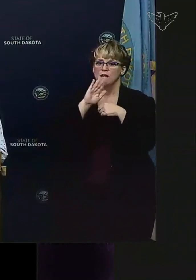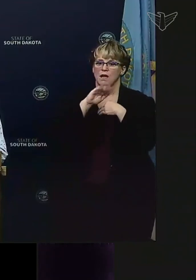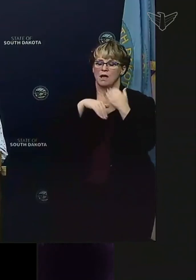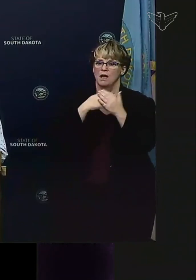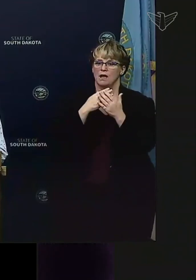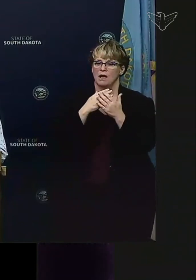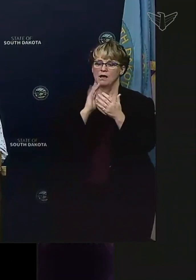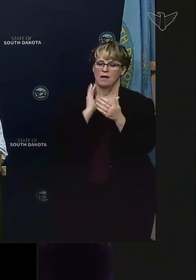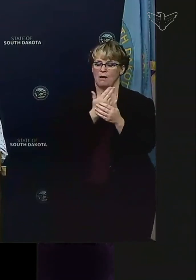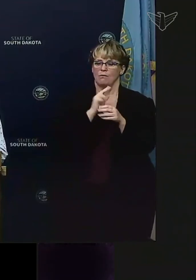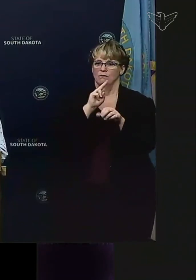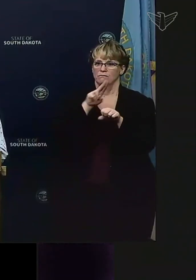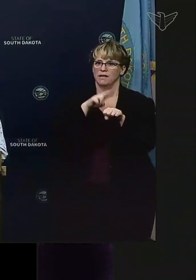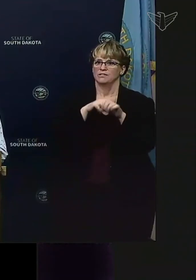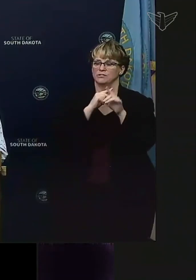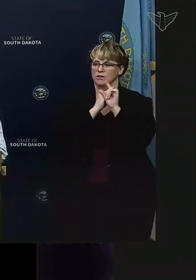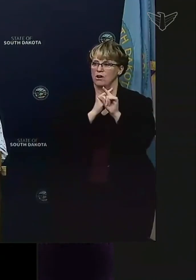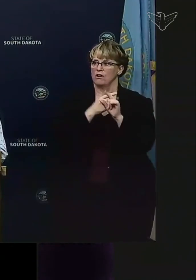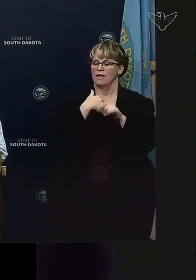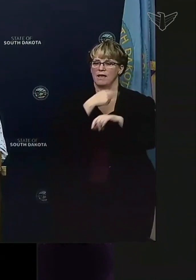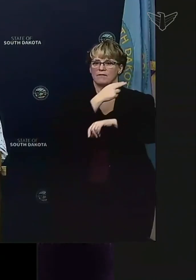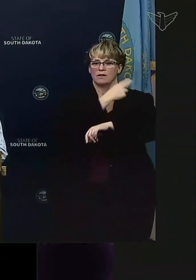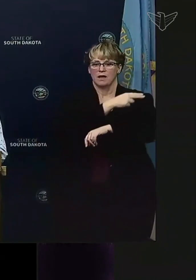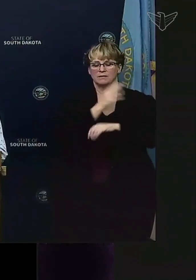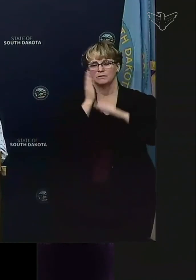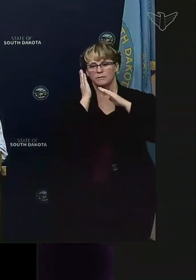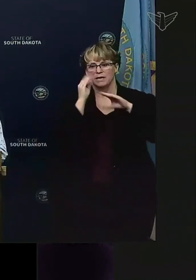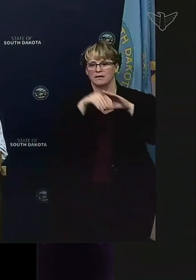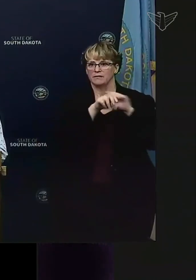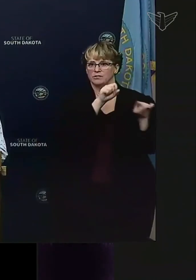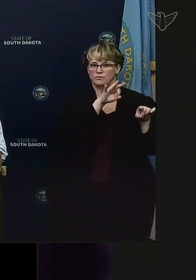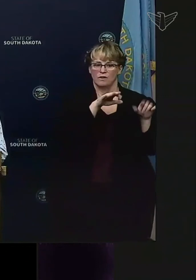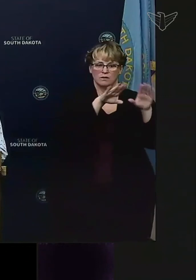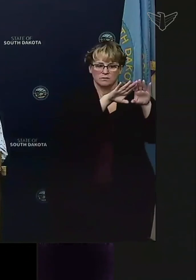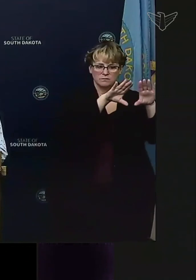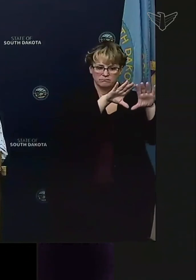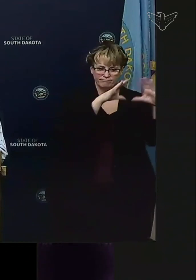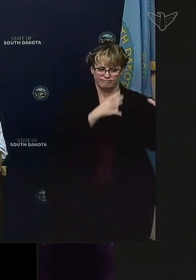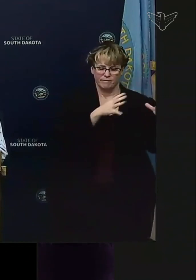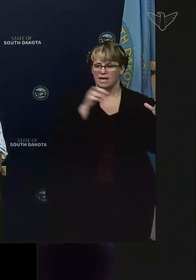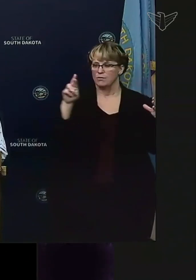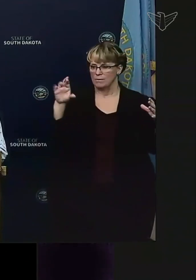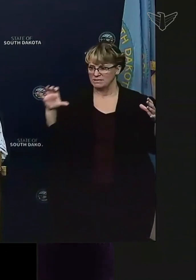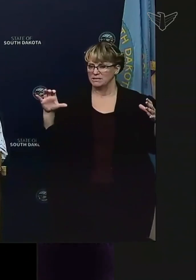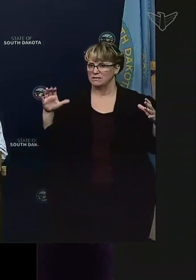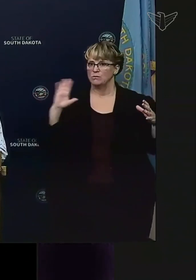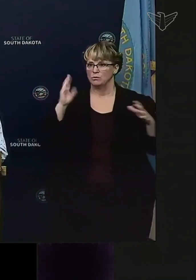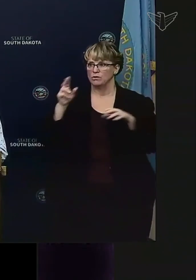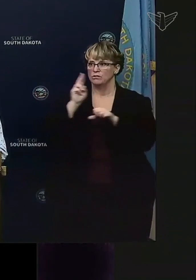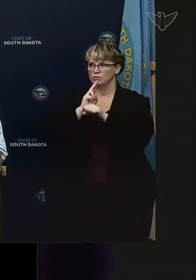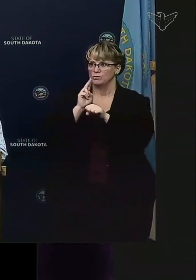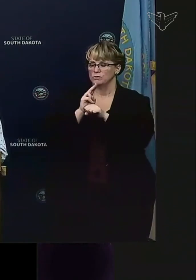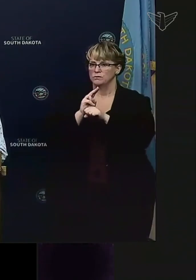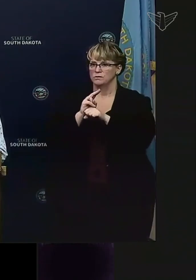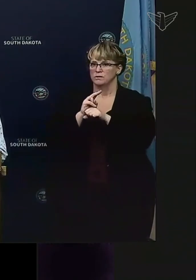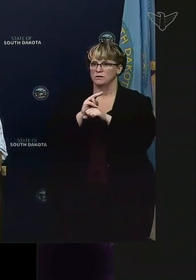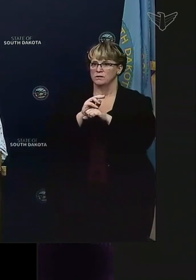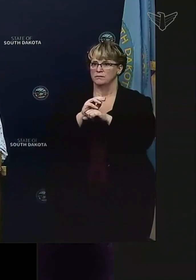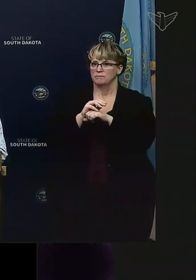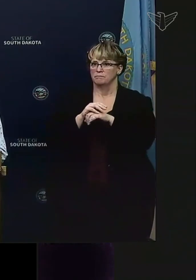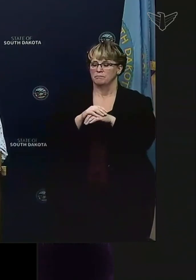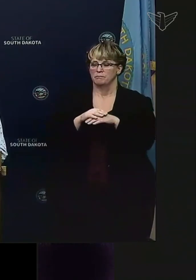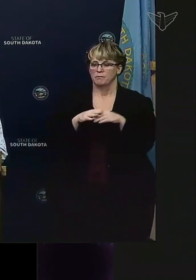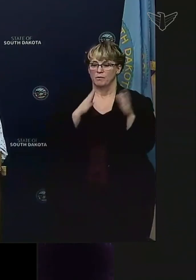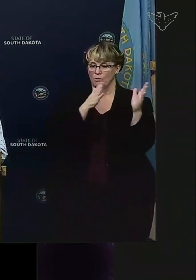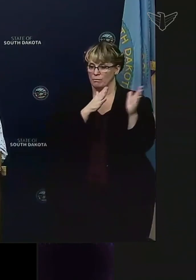National Guard, putting in hospital beds in the Sioux Falls area and in the Rapid City area. So we are sticking to our original